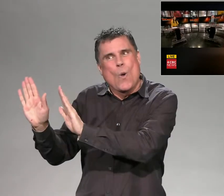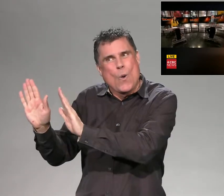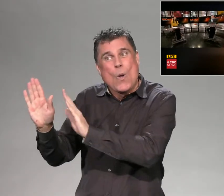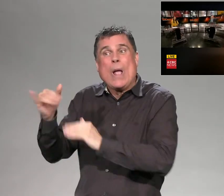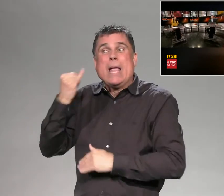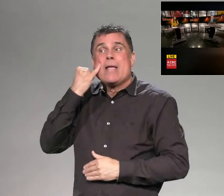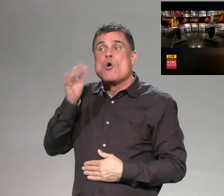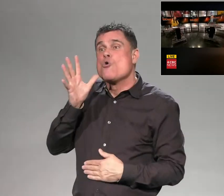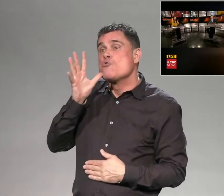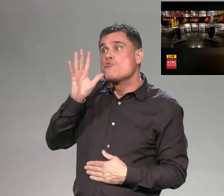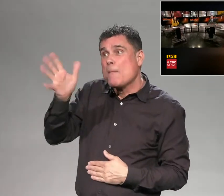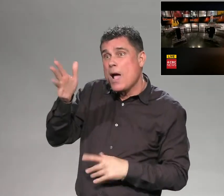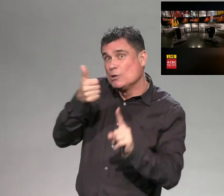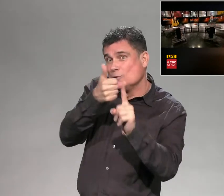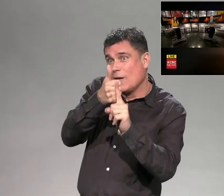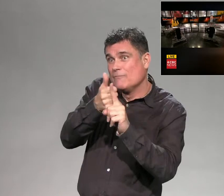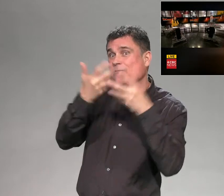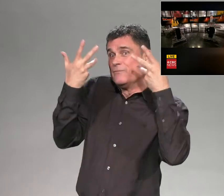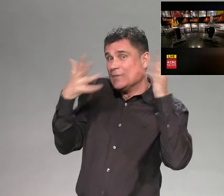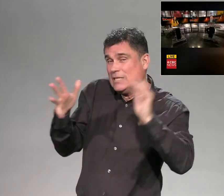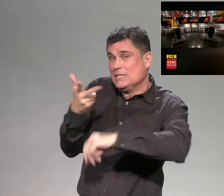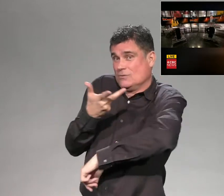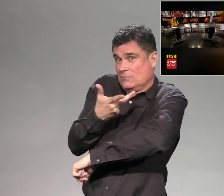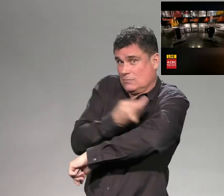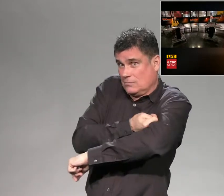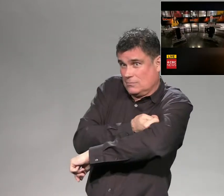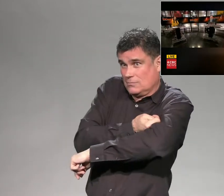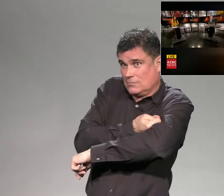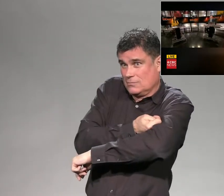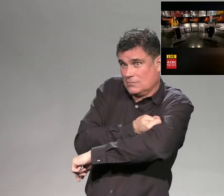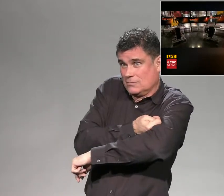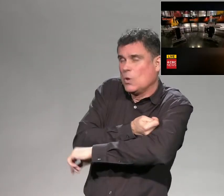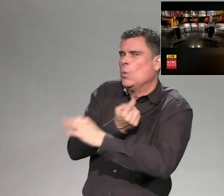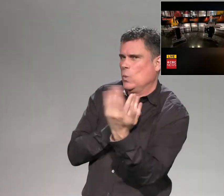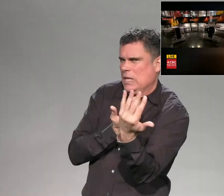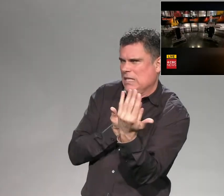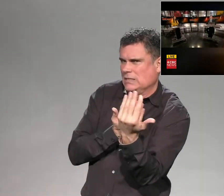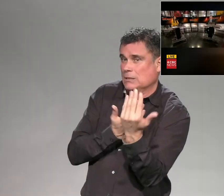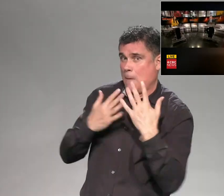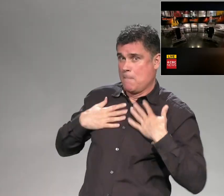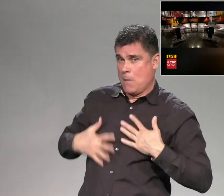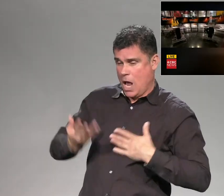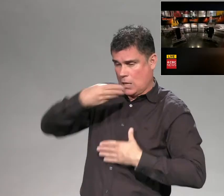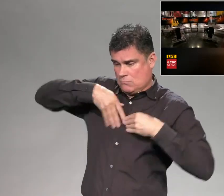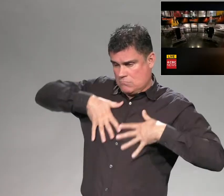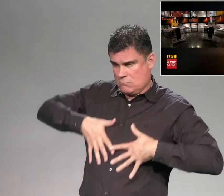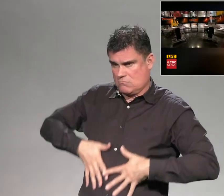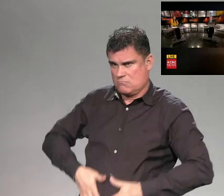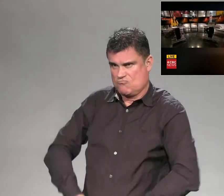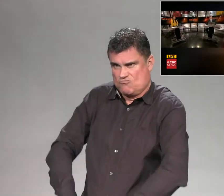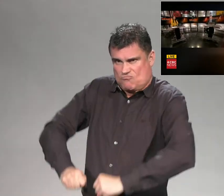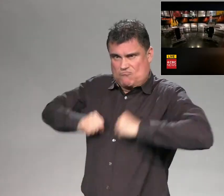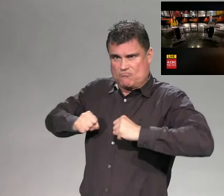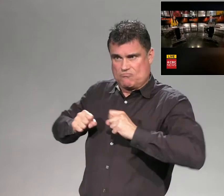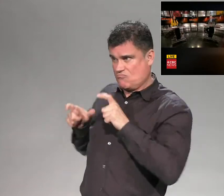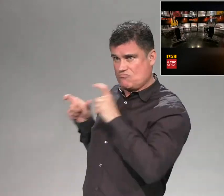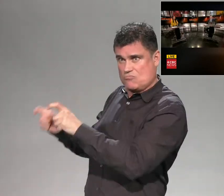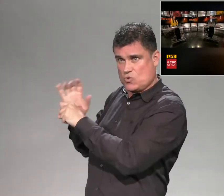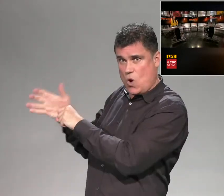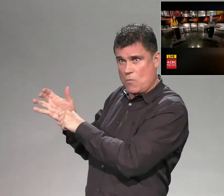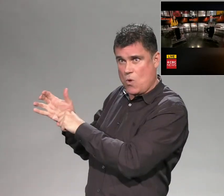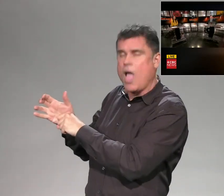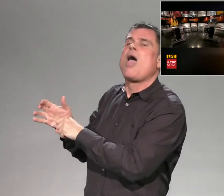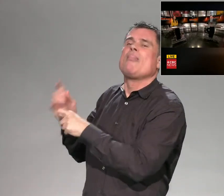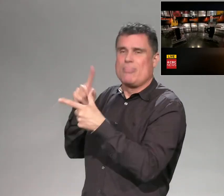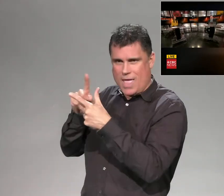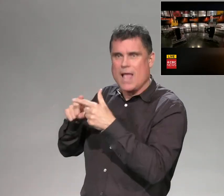when to give her body a chance to develop the right antibodies, then we can go back to hugging again. All right. Thank you, Dr.